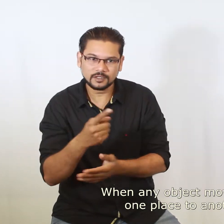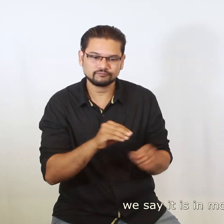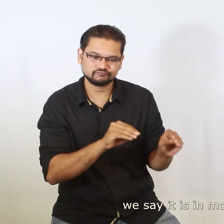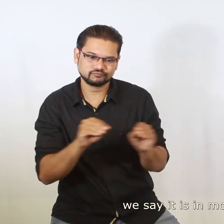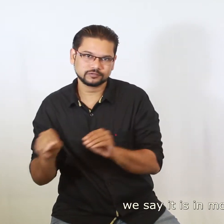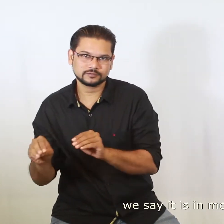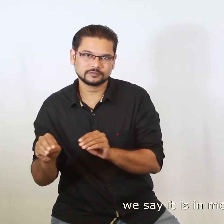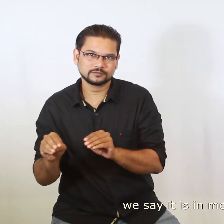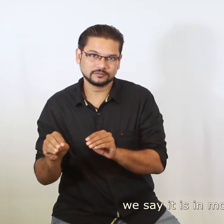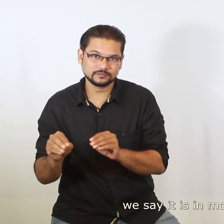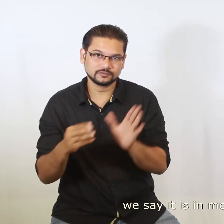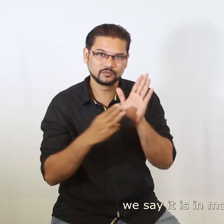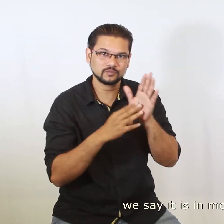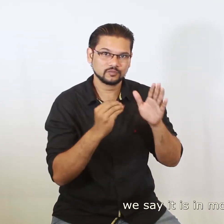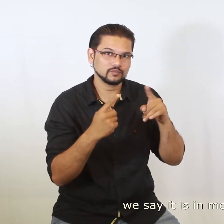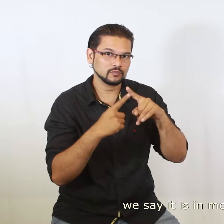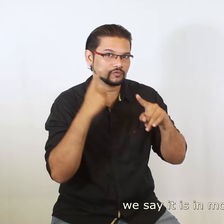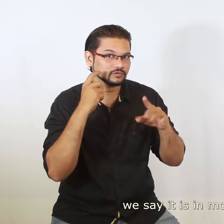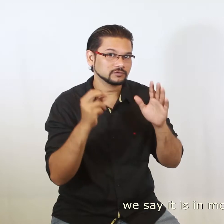we say it is in motion.